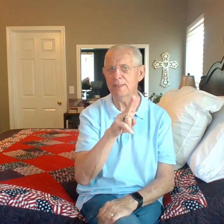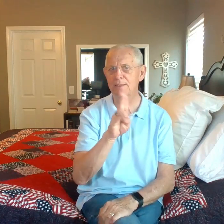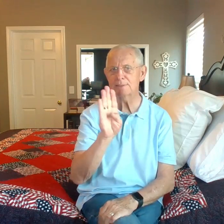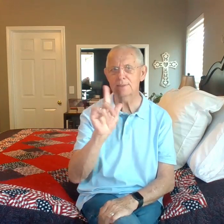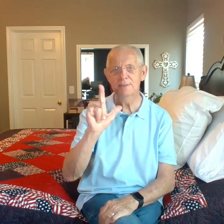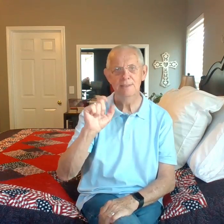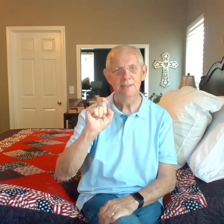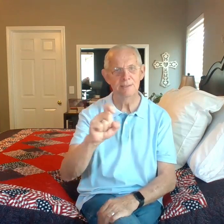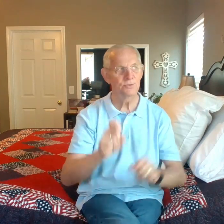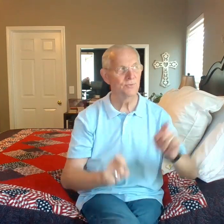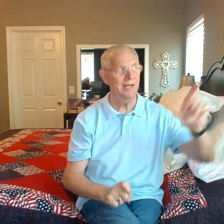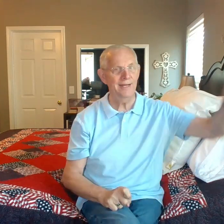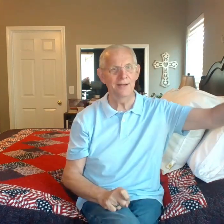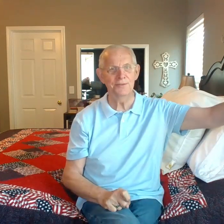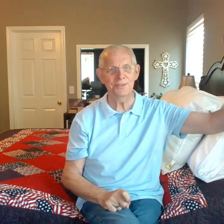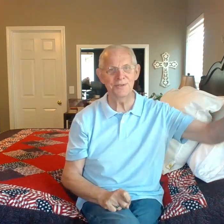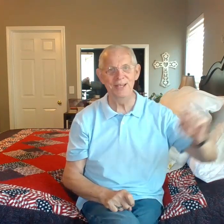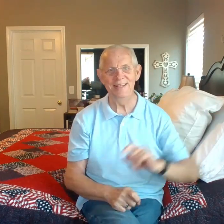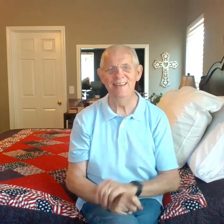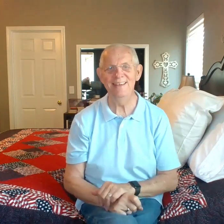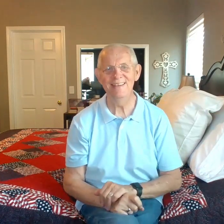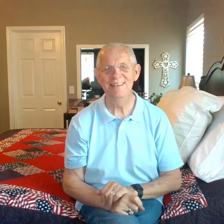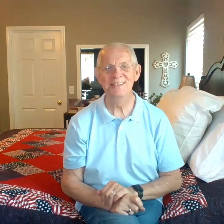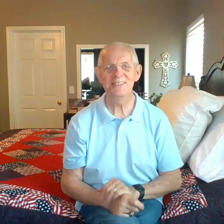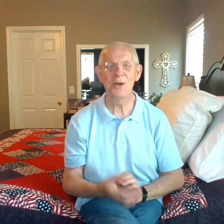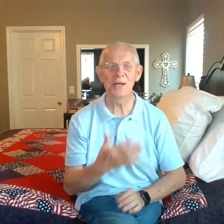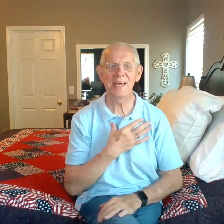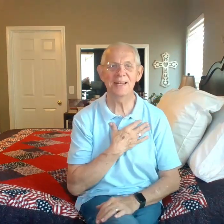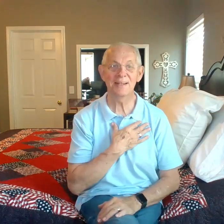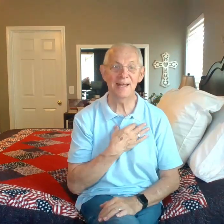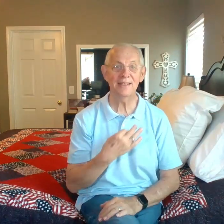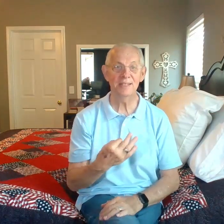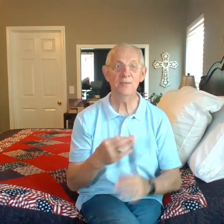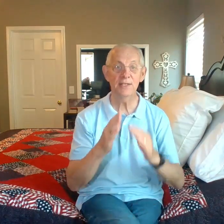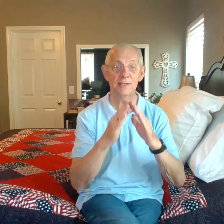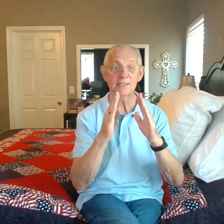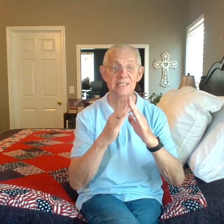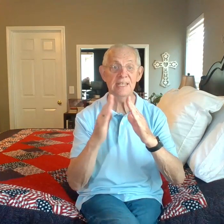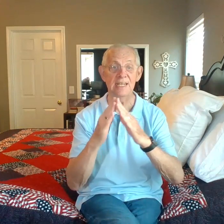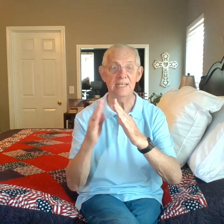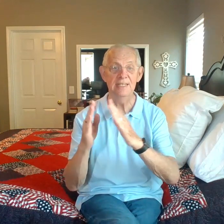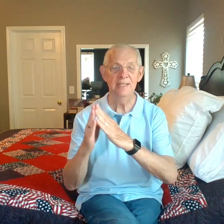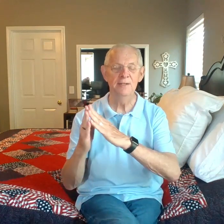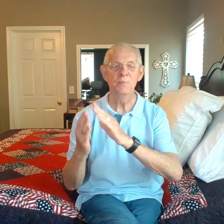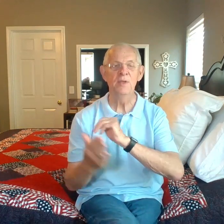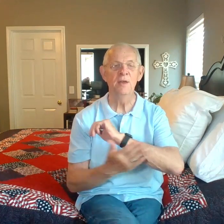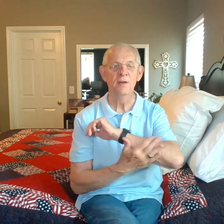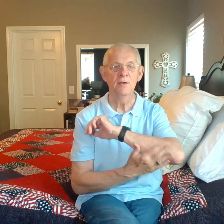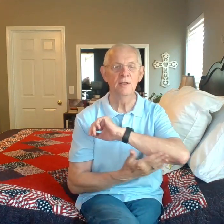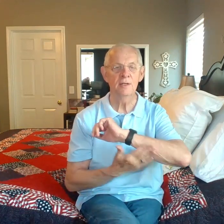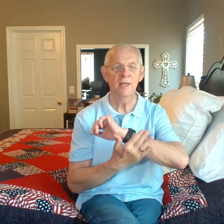Publix, it's right down the street. So I kind of like living in the city.